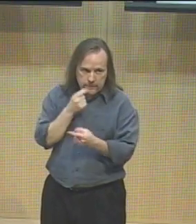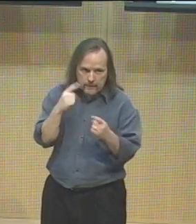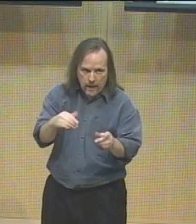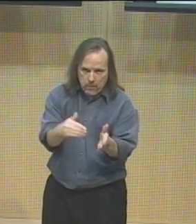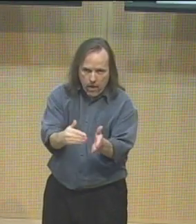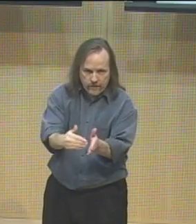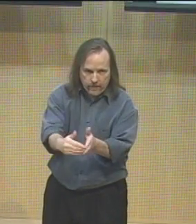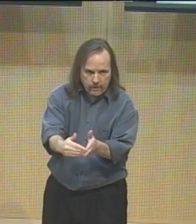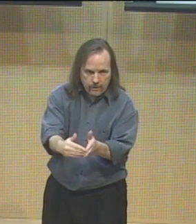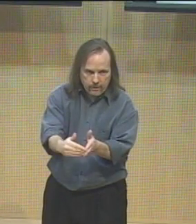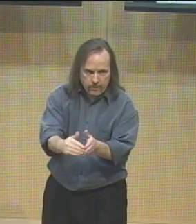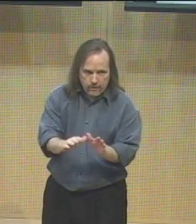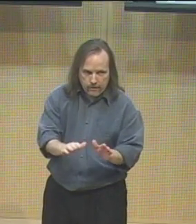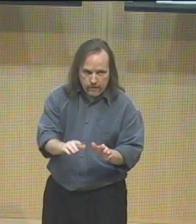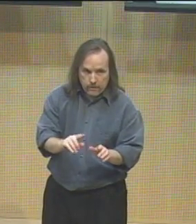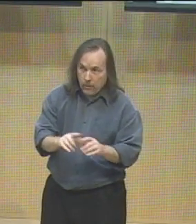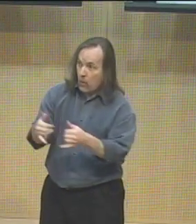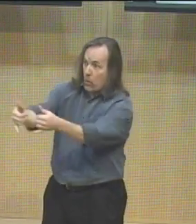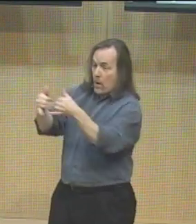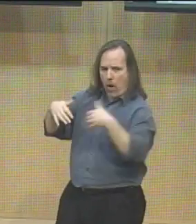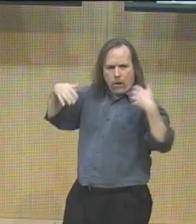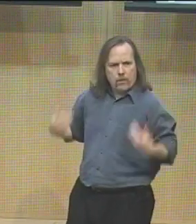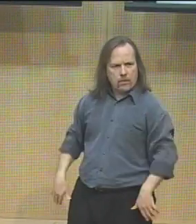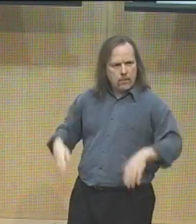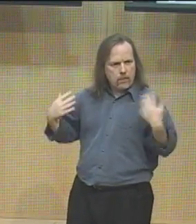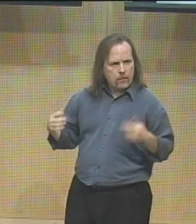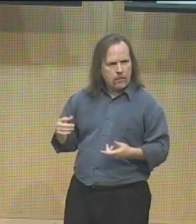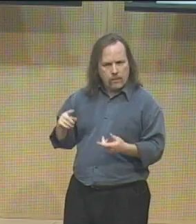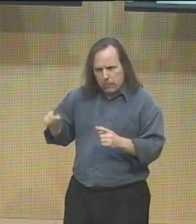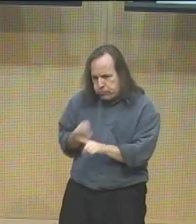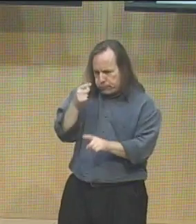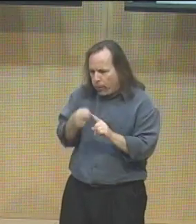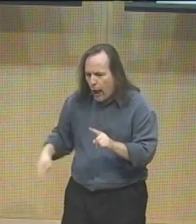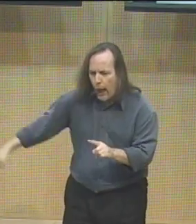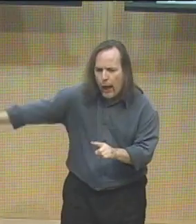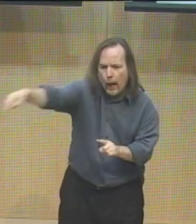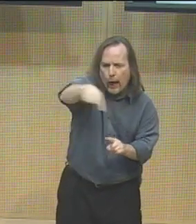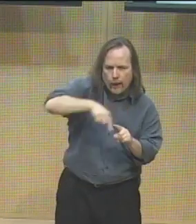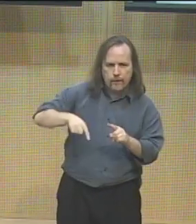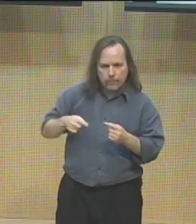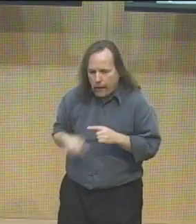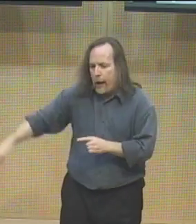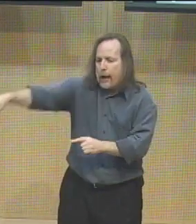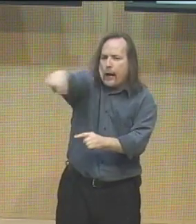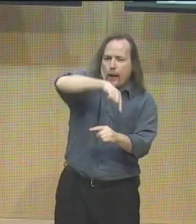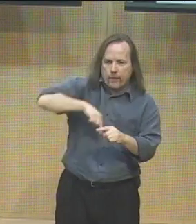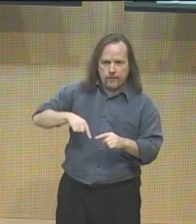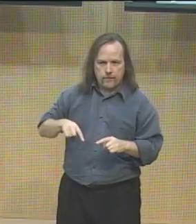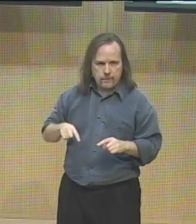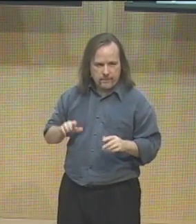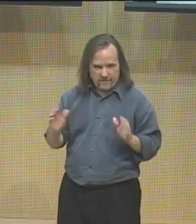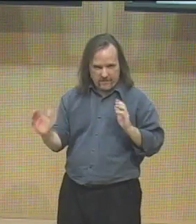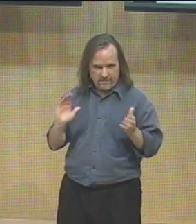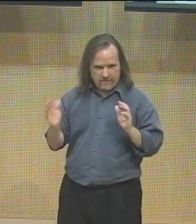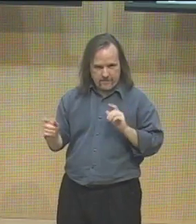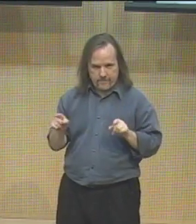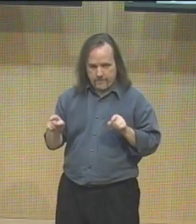but a high risk. Those things don't happen often. You know, home runs don't happen in every game and in every